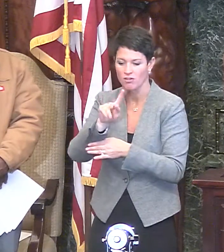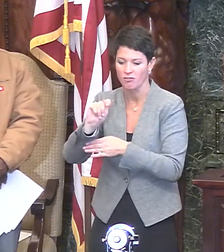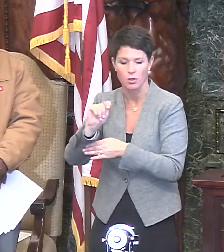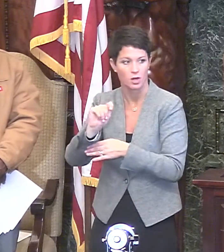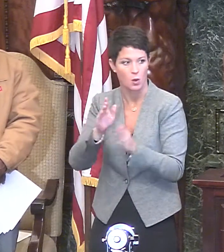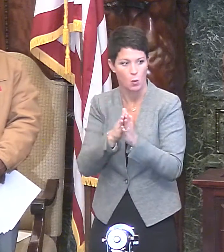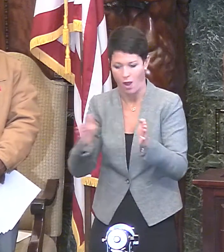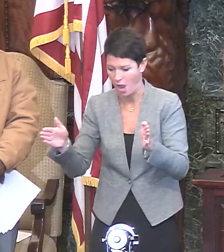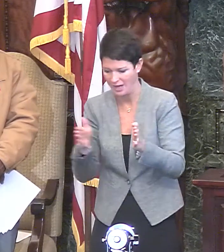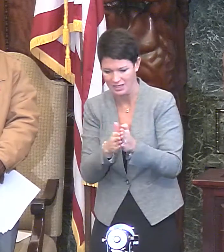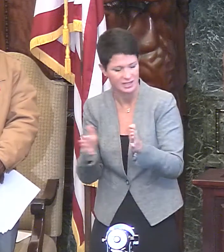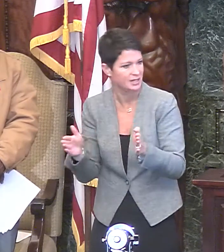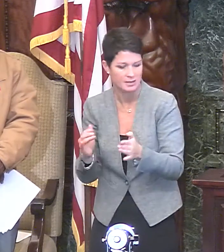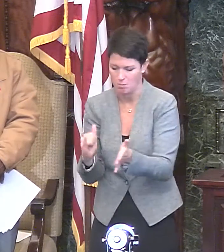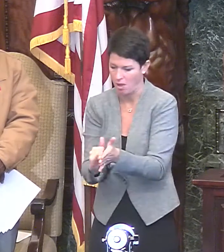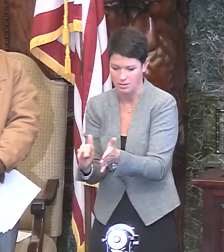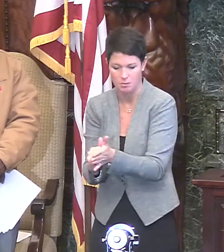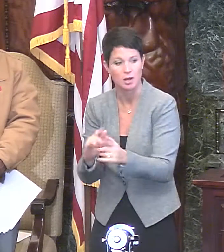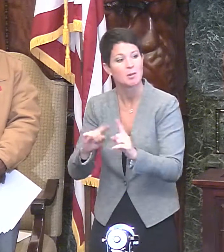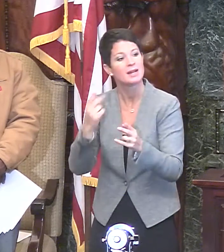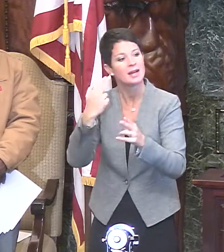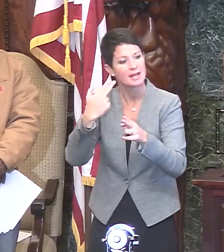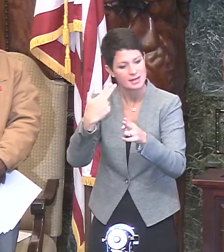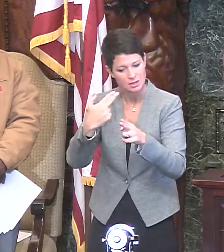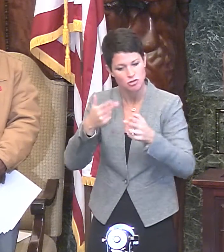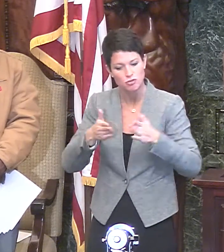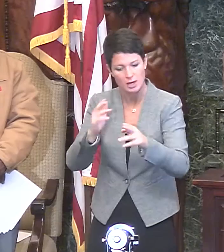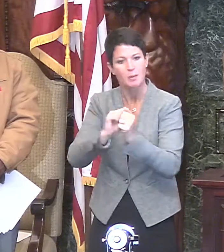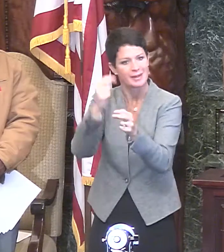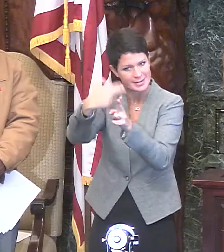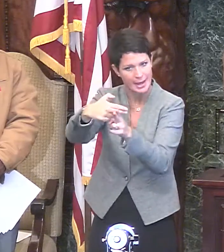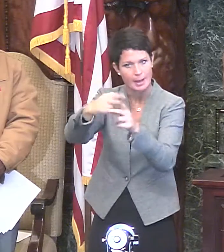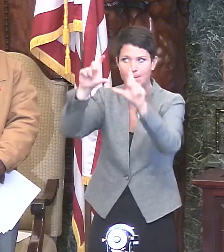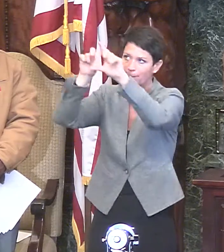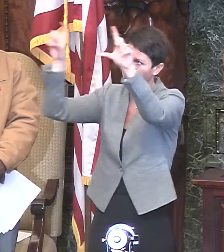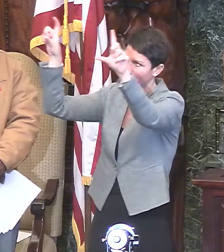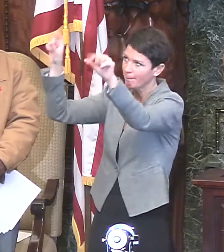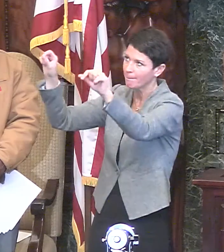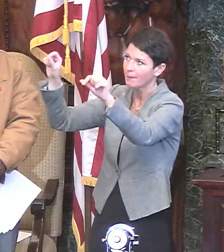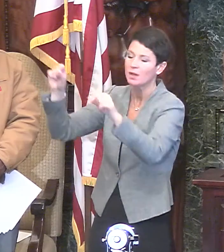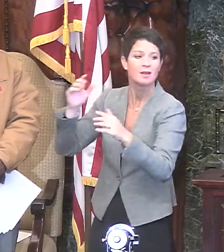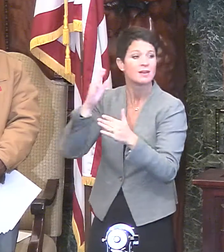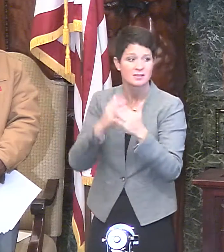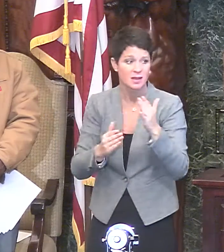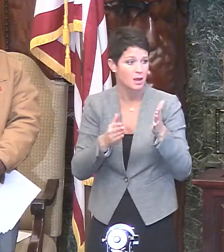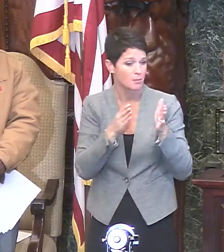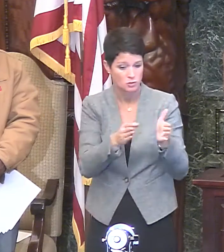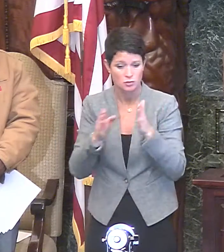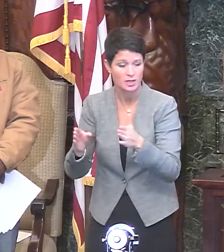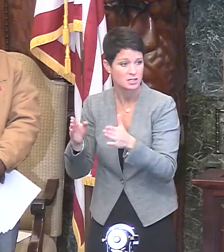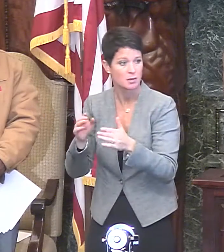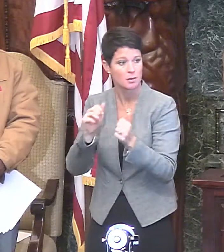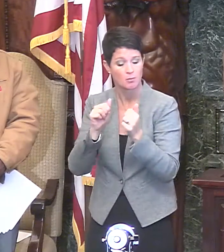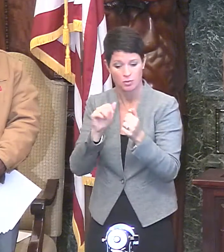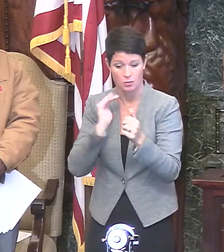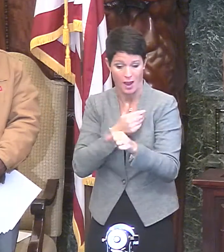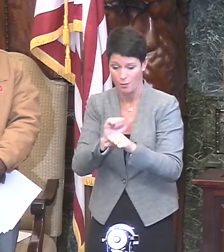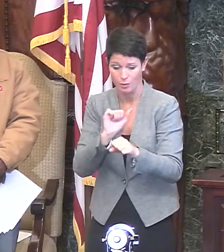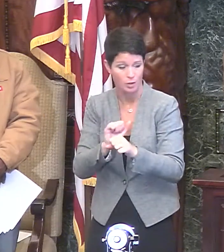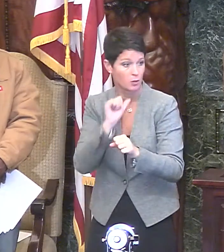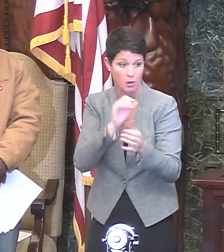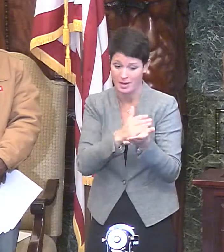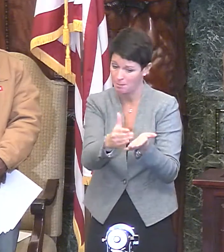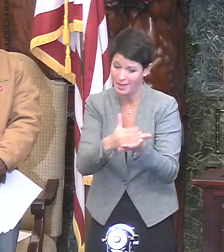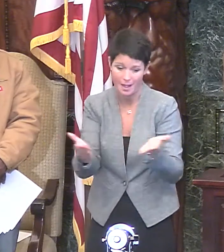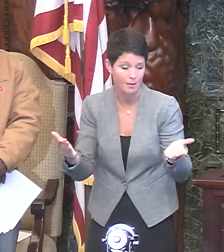our priority. But it's a street that has a name on it. So I understand that there are streets that may not be addressed by the effort. But